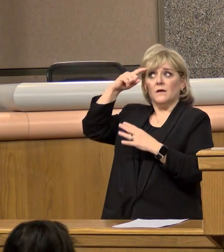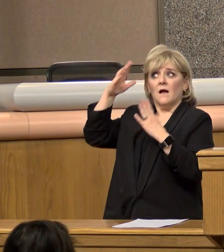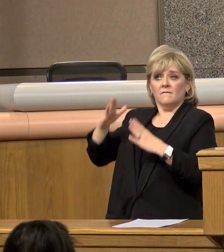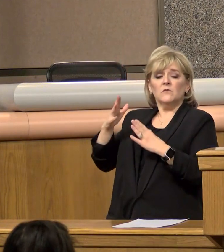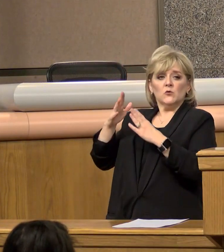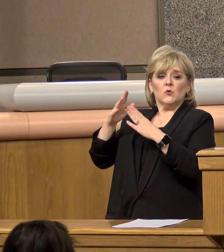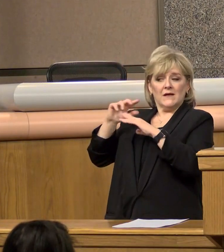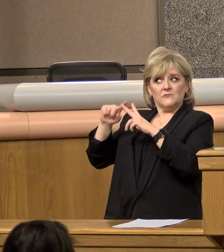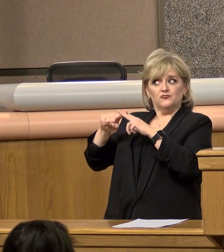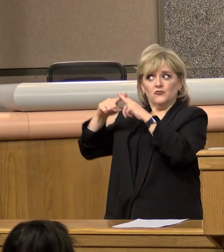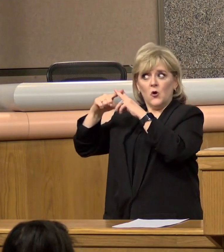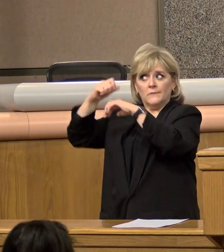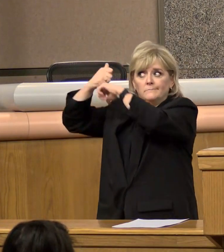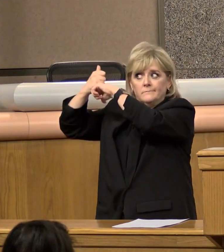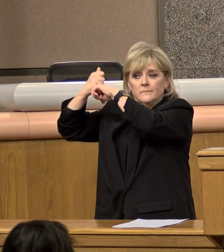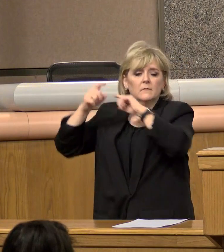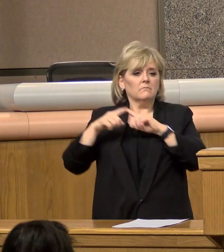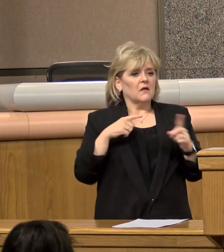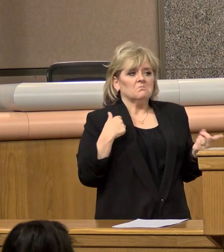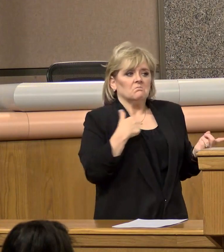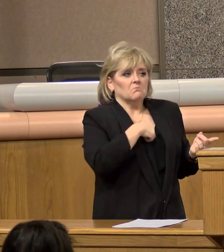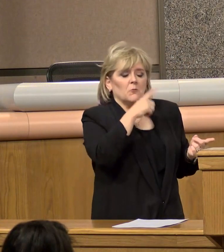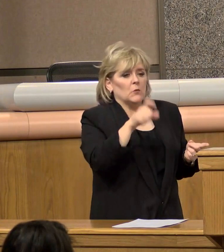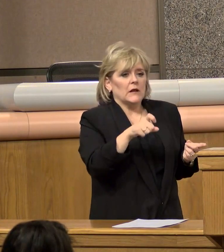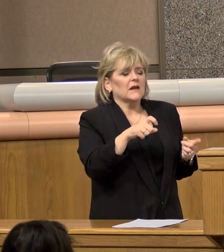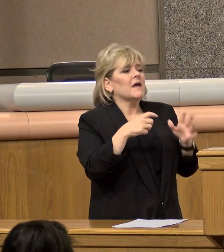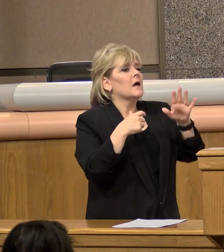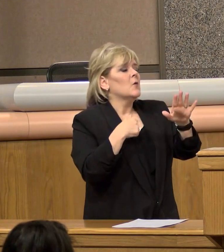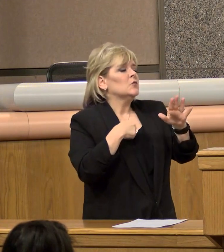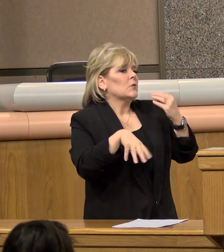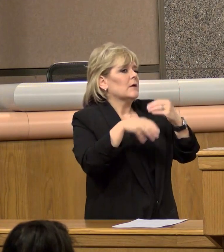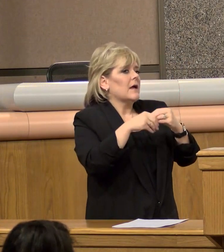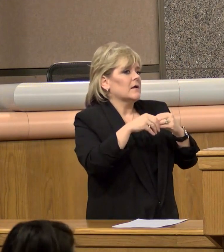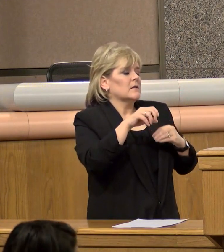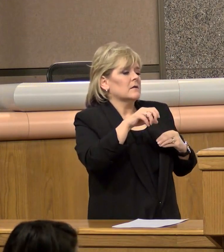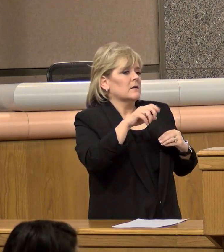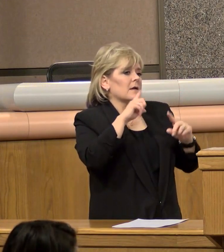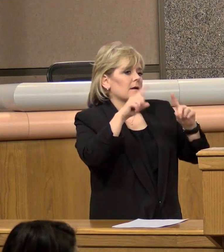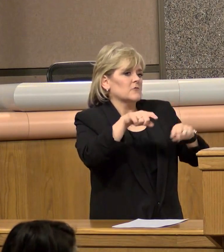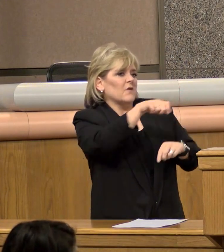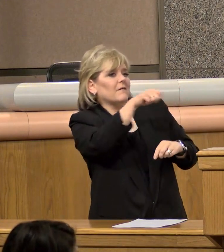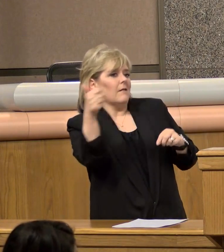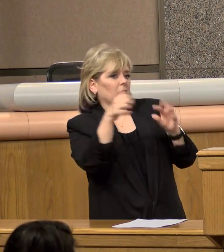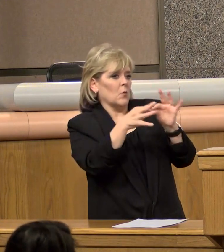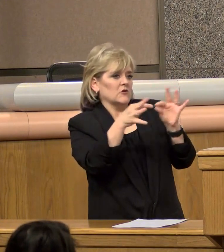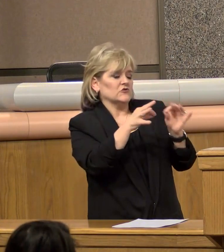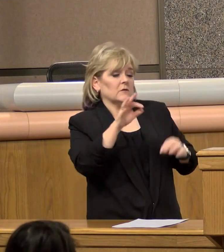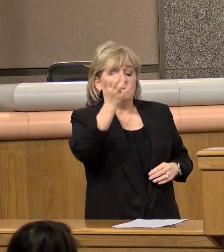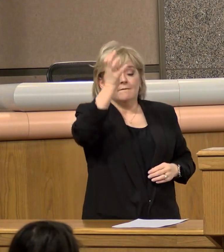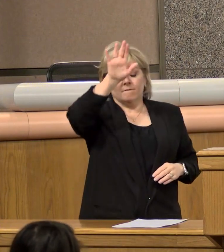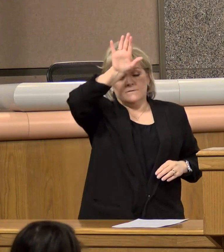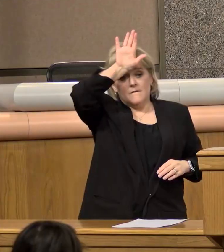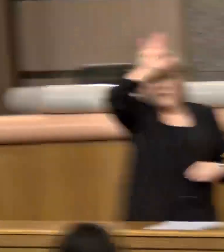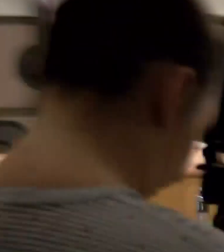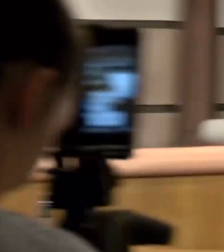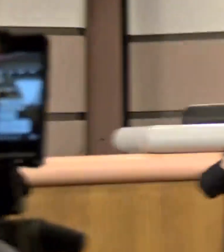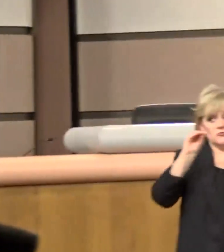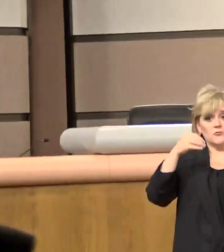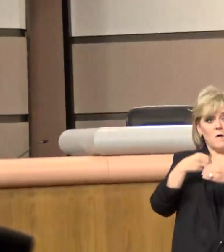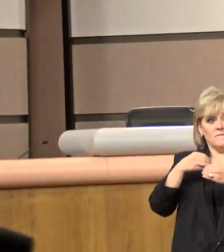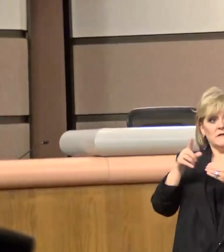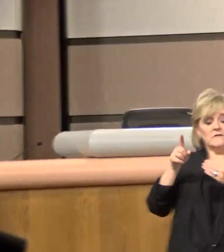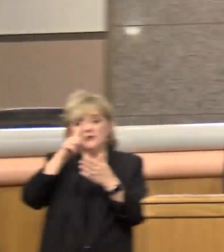can't imagine that just to, uh, follow up on another question I had. so the fire marshal's office checked,